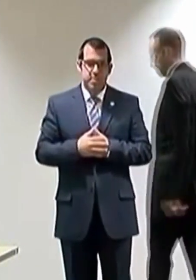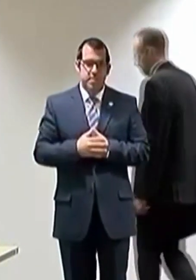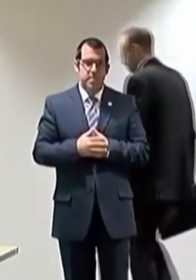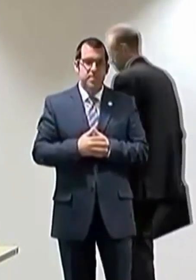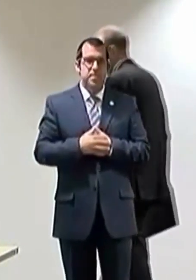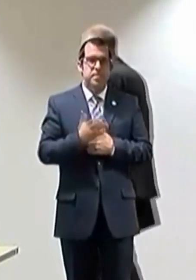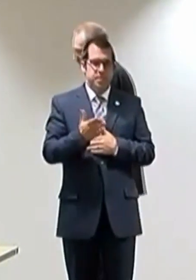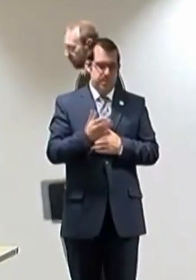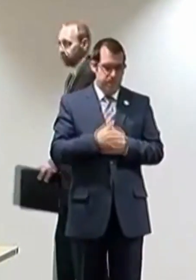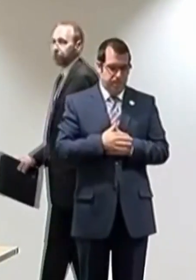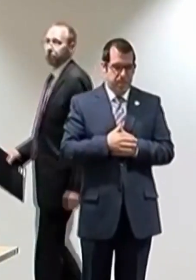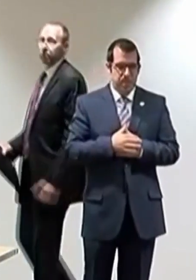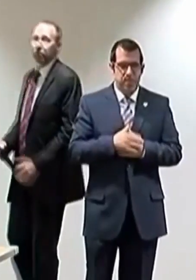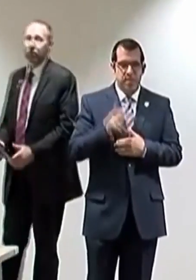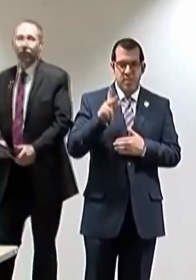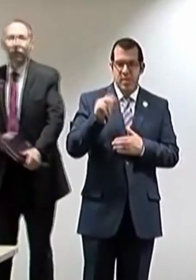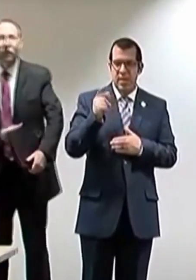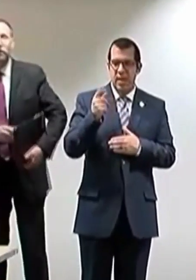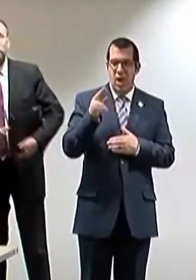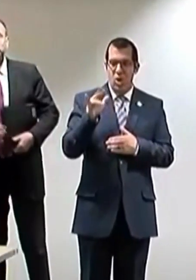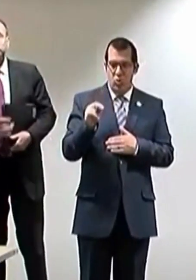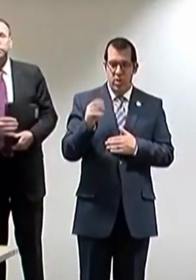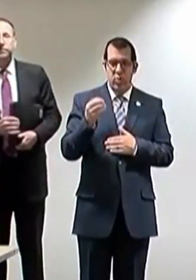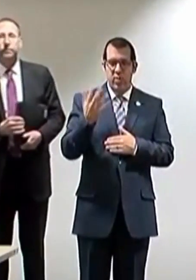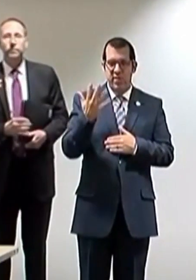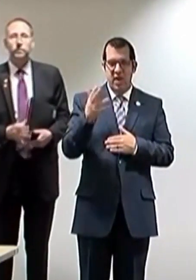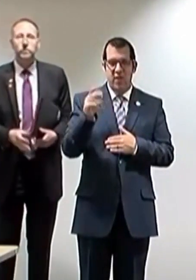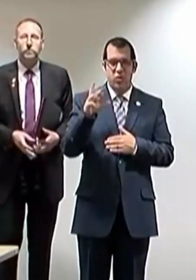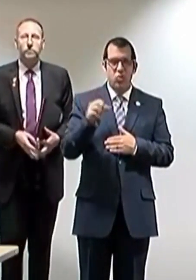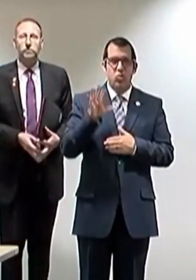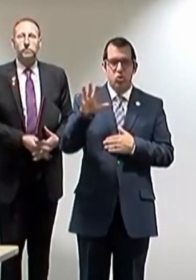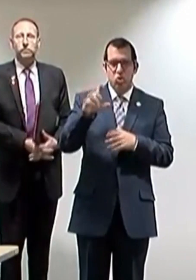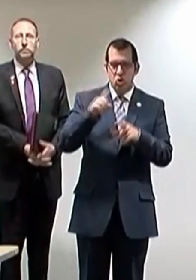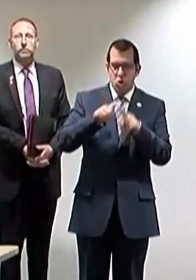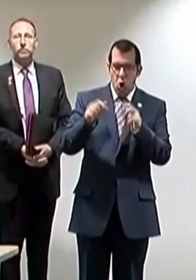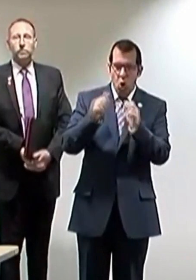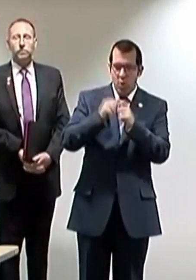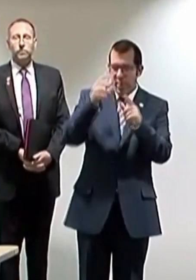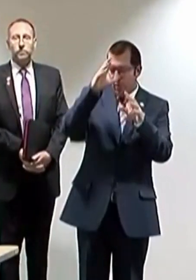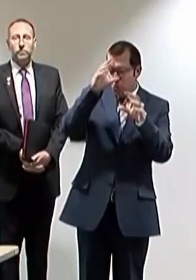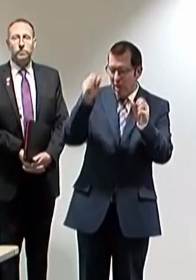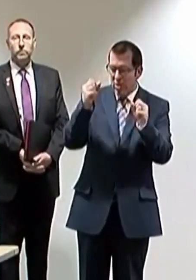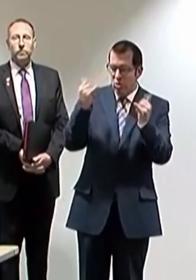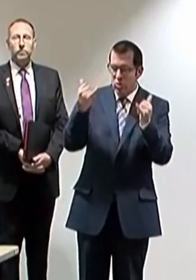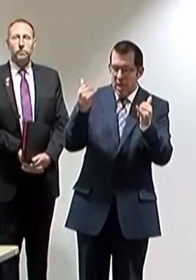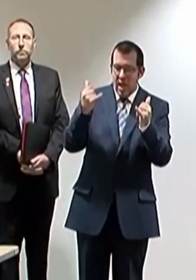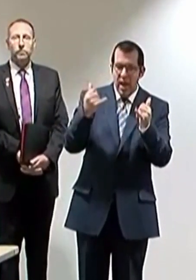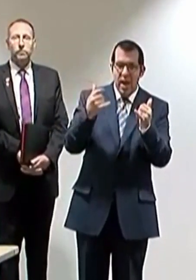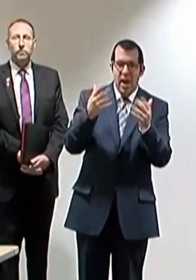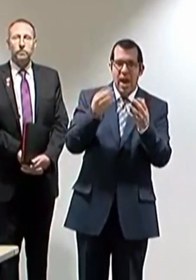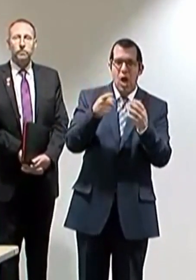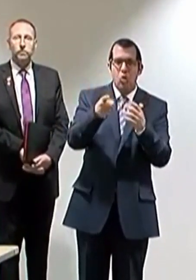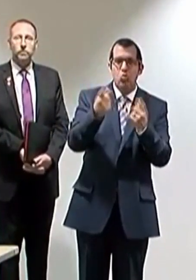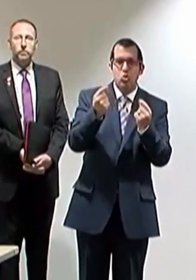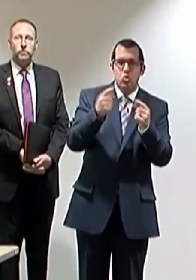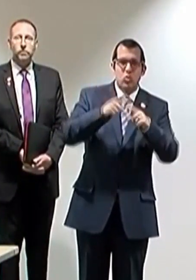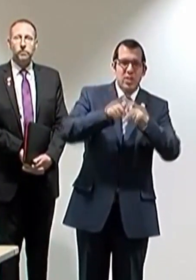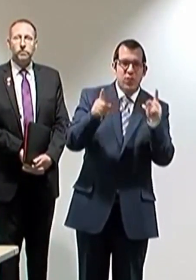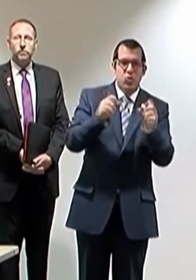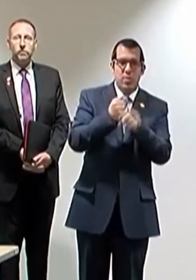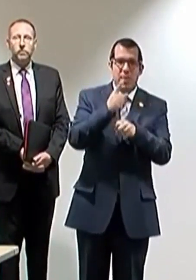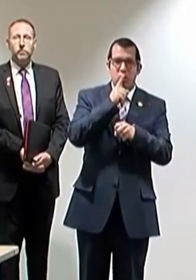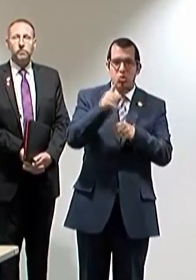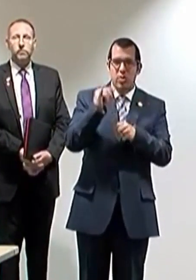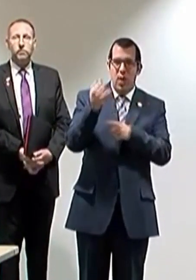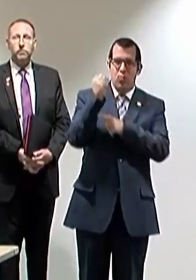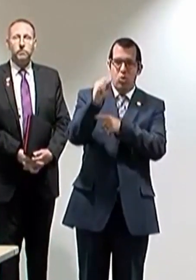Yes, ma'am. Catherine Milker with 5 News. How was your call this morning with the president, and what will you do differently to make sure that protests here in Arkansas don't